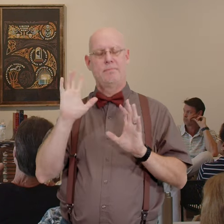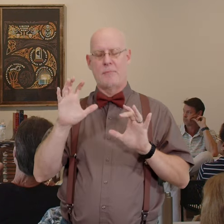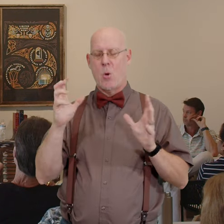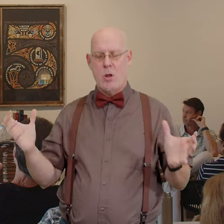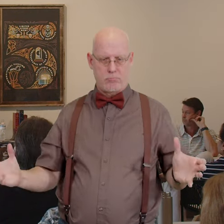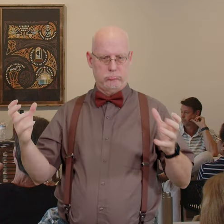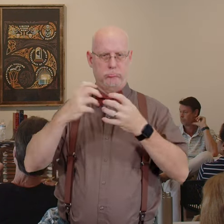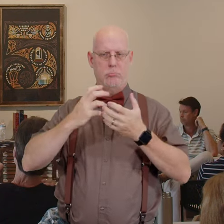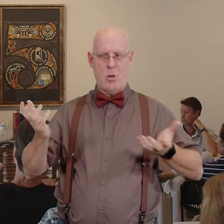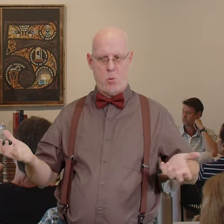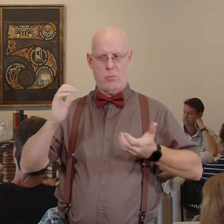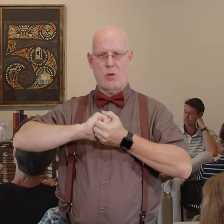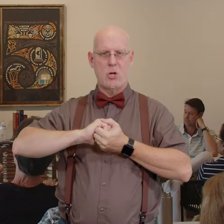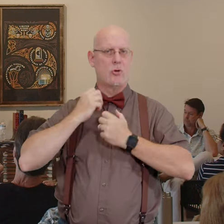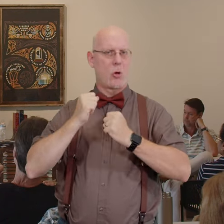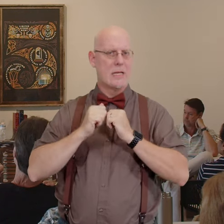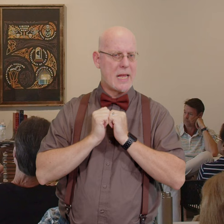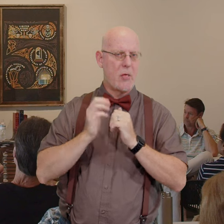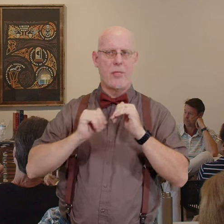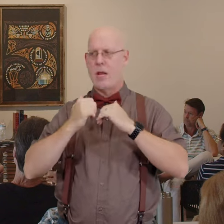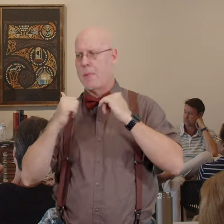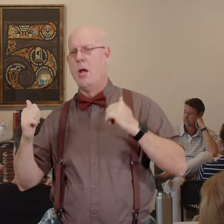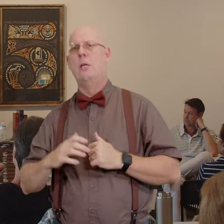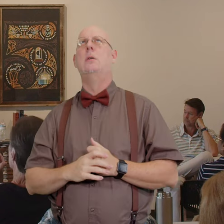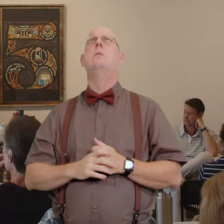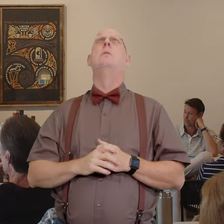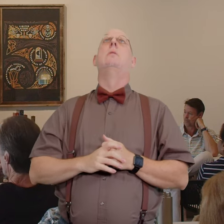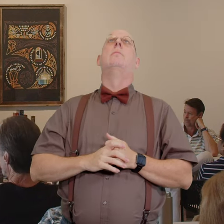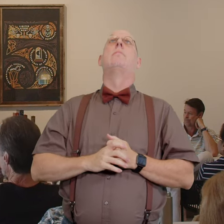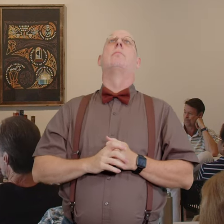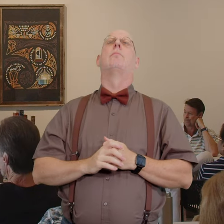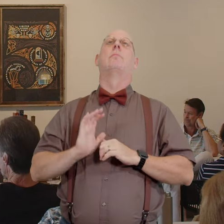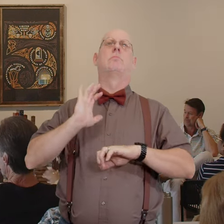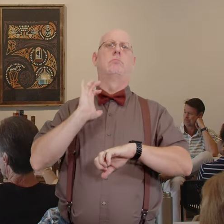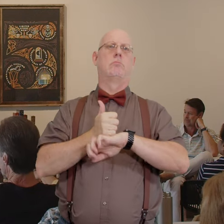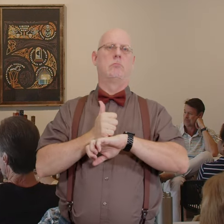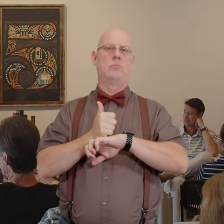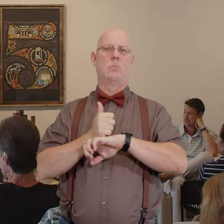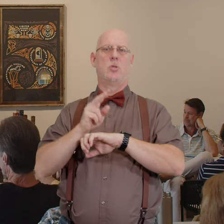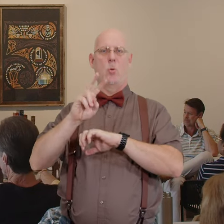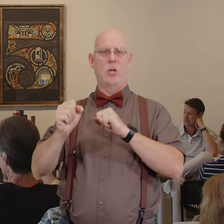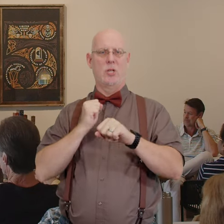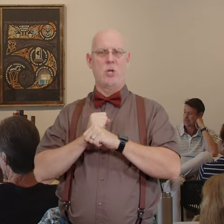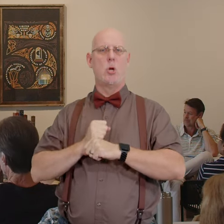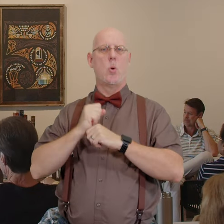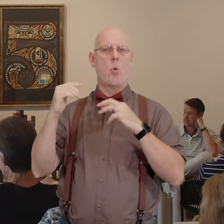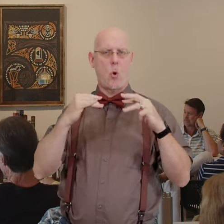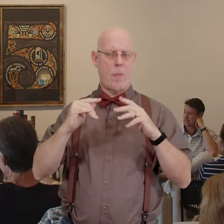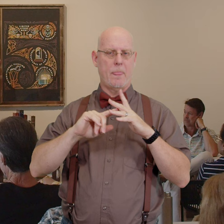want to unify the church in the East and the West back. We're stronger together than apart. And so he inaugurates a 200-year